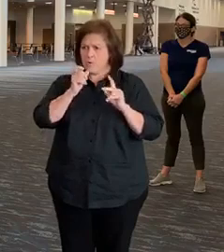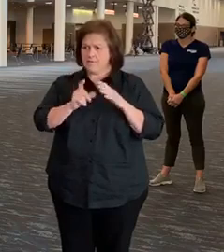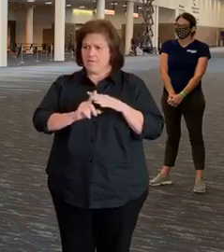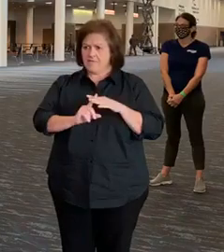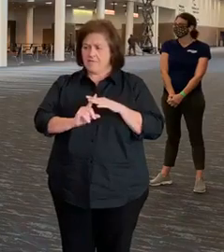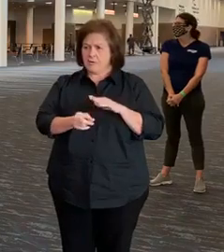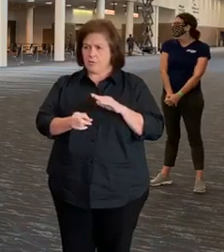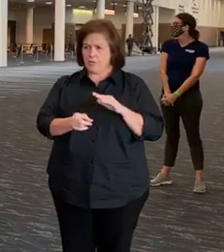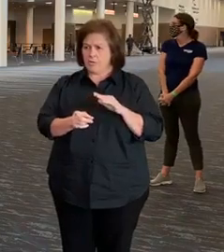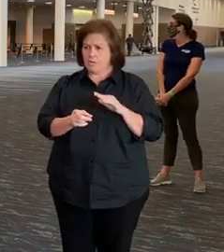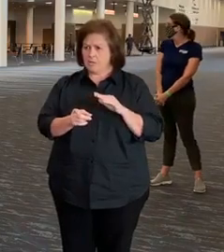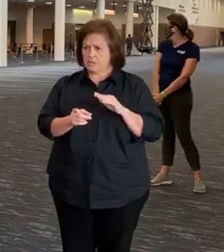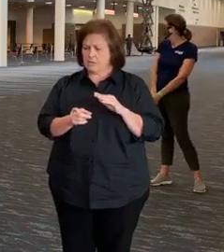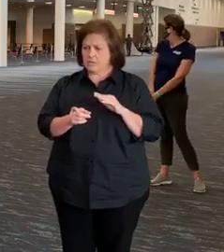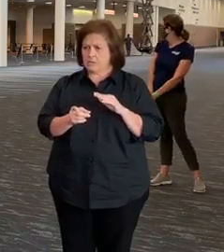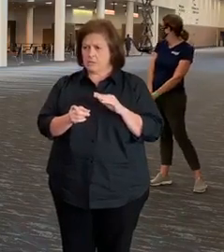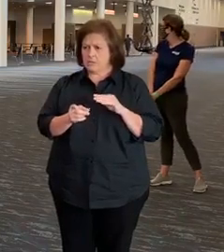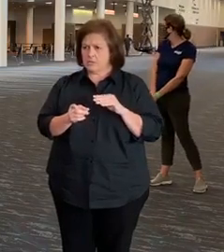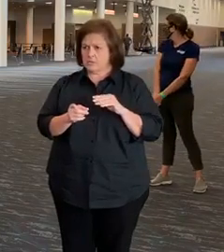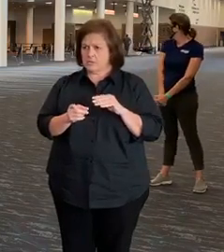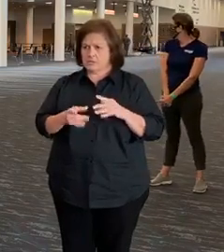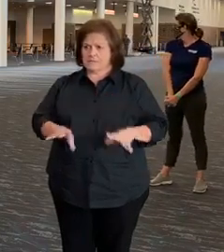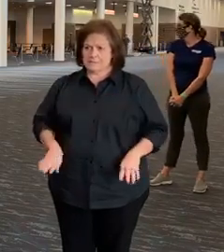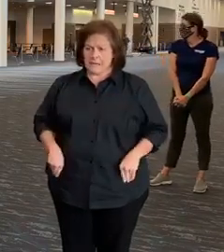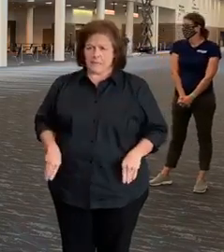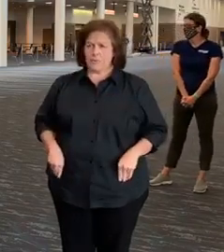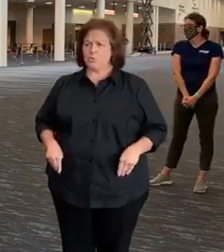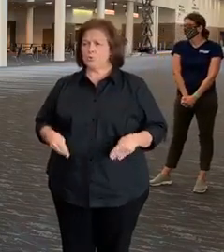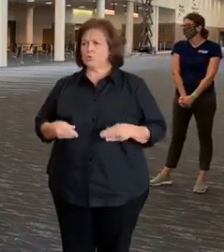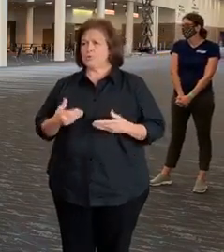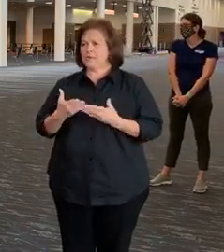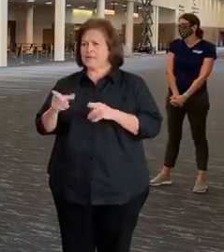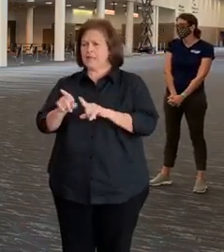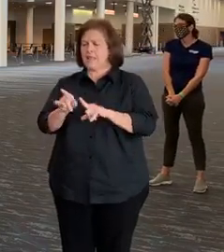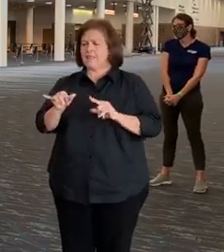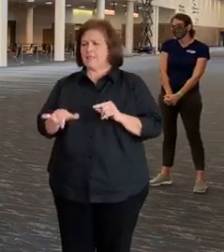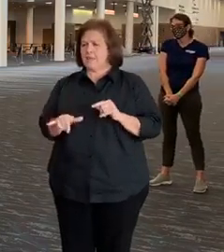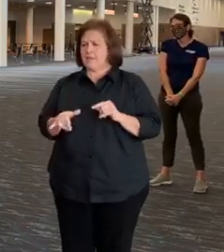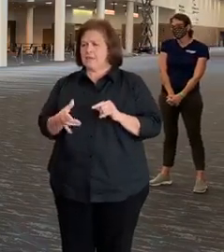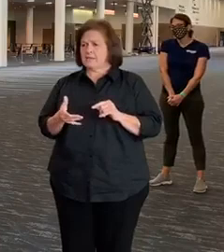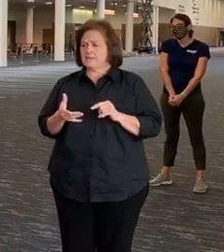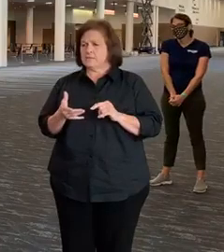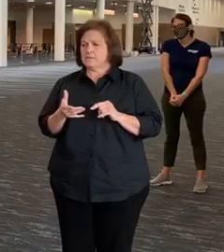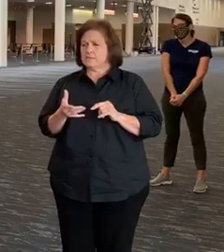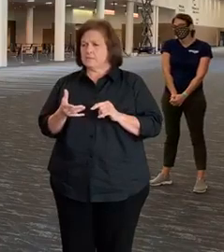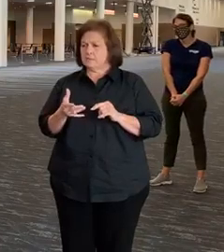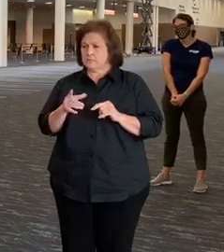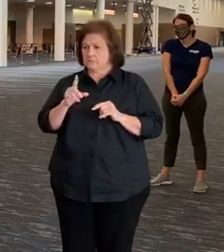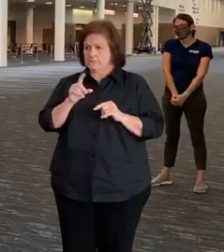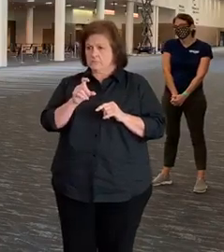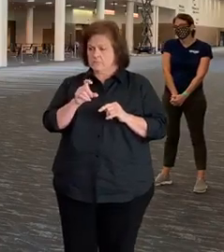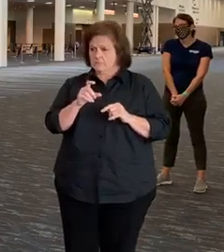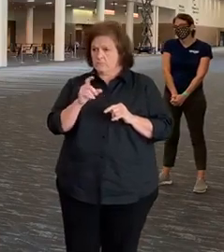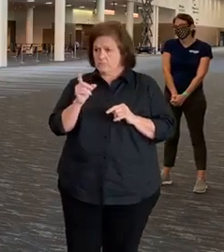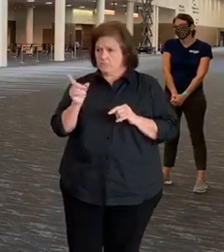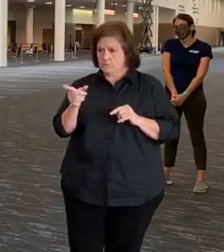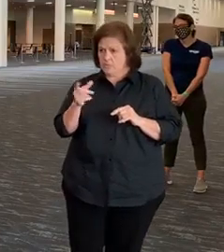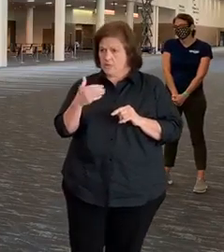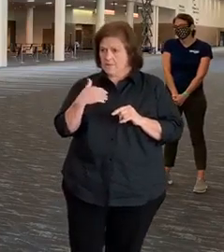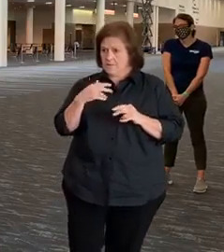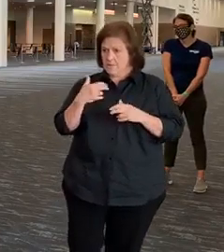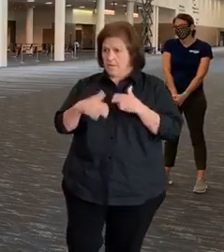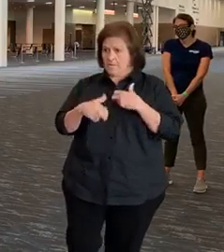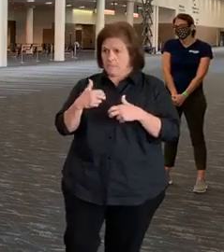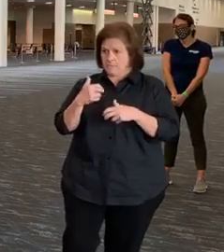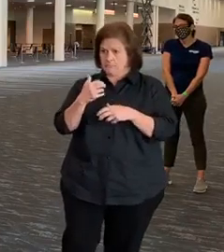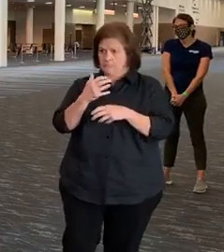evacuated. I think you all said, diapers and clothes and things like that. Have there been issues with getting